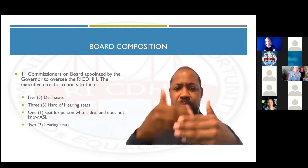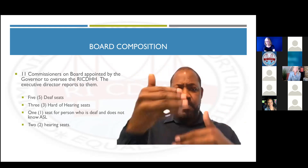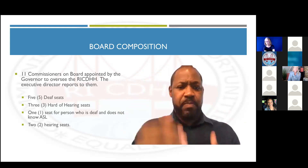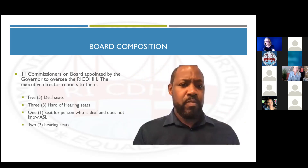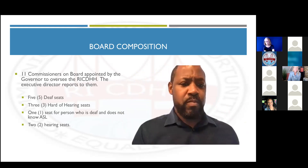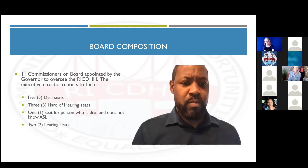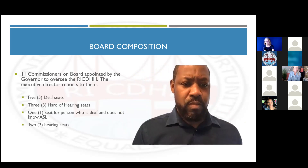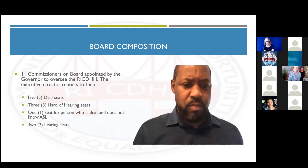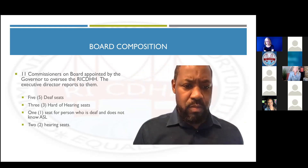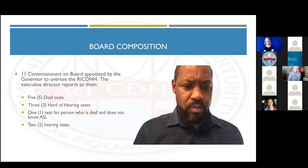now.